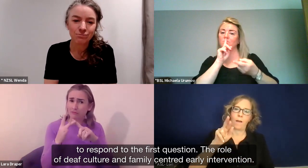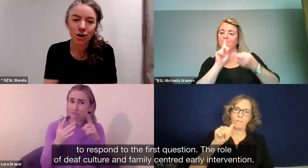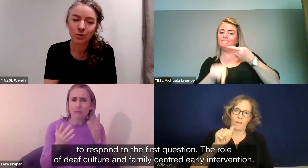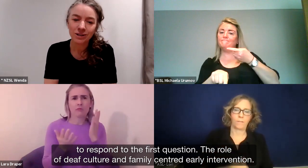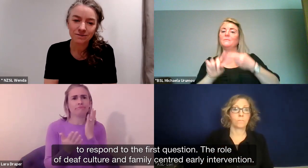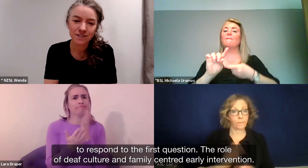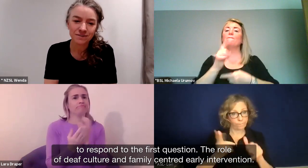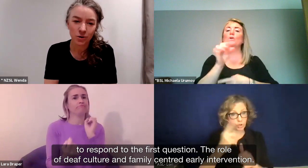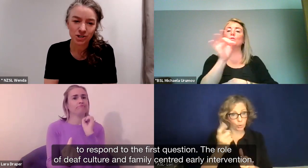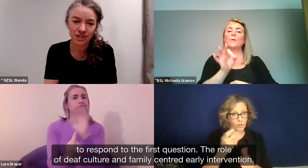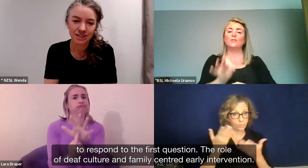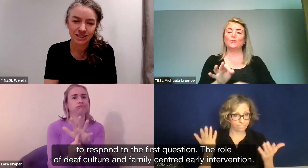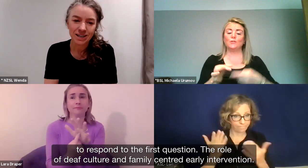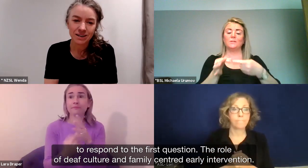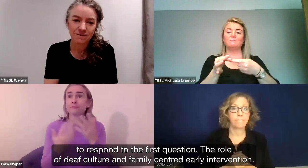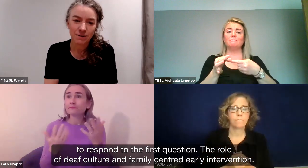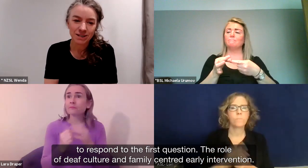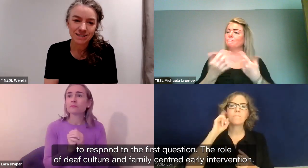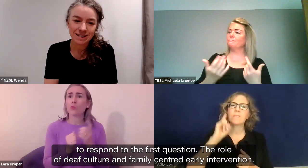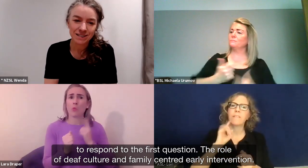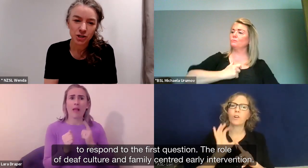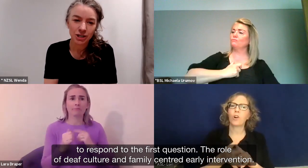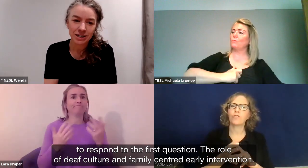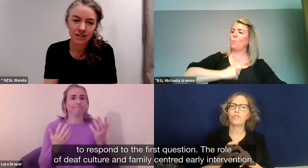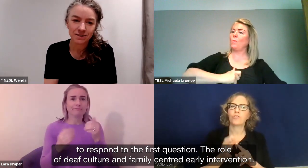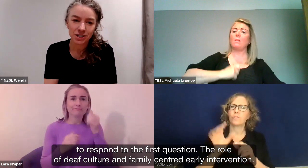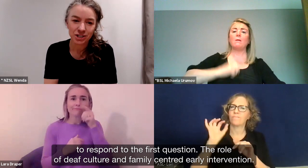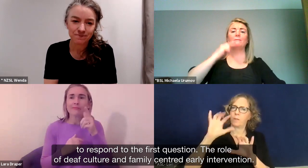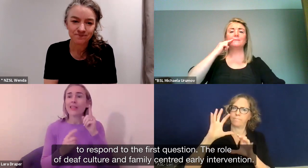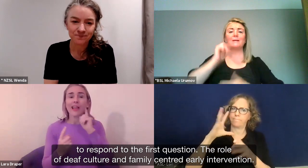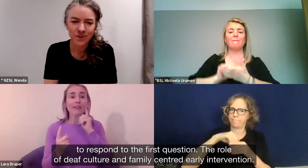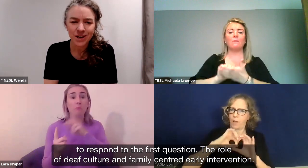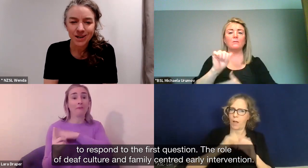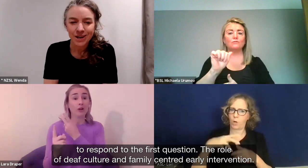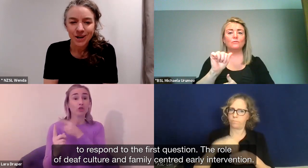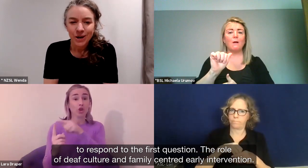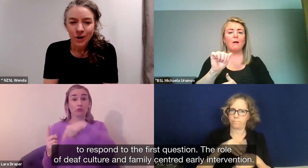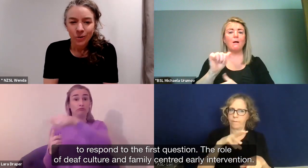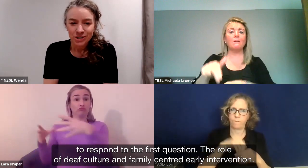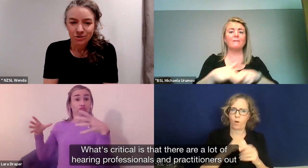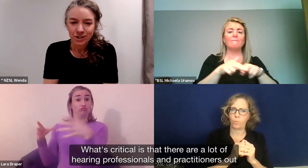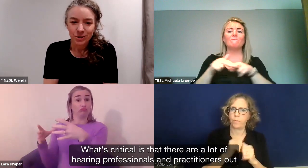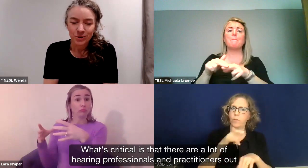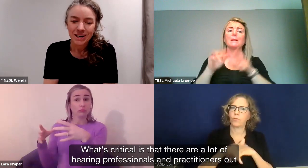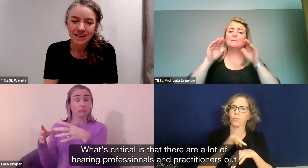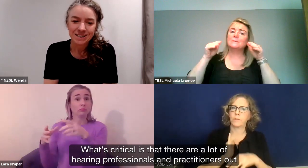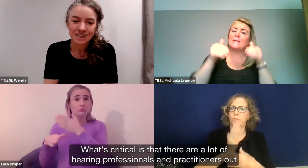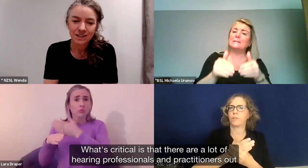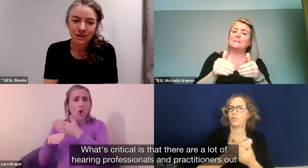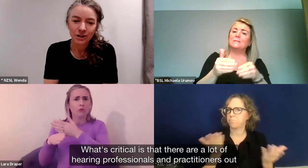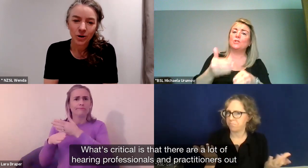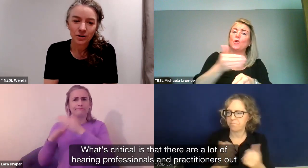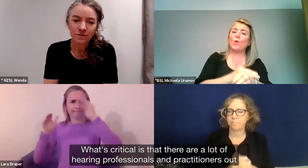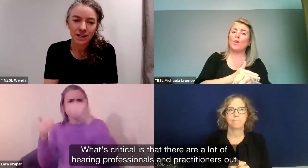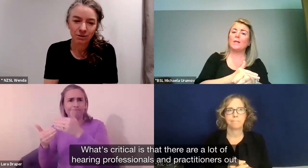The role of deaf culture in family-centred early intervention. What's critical is